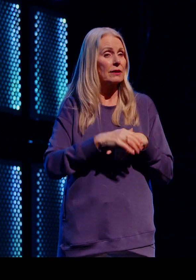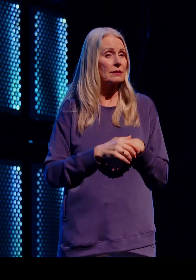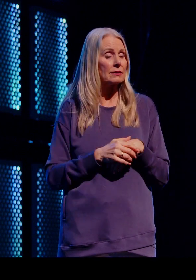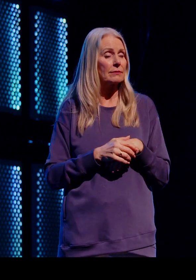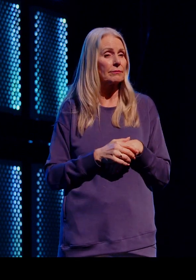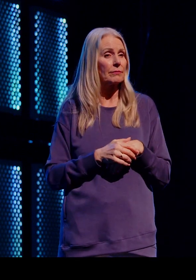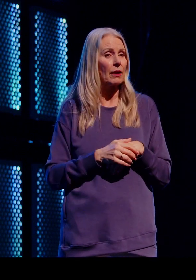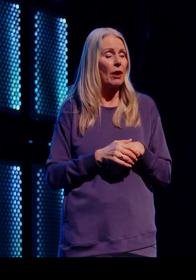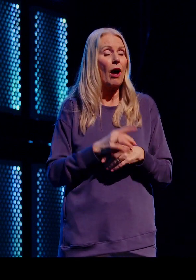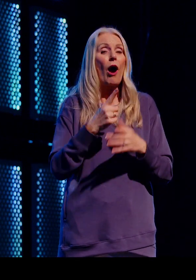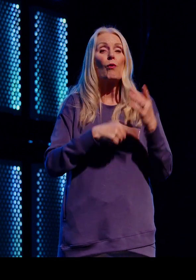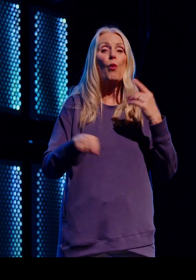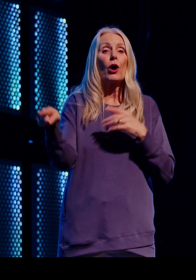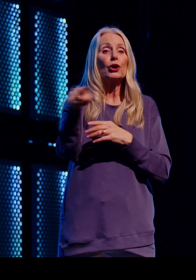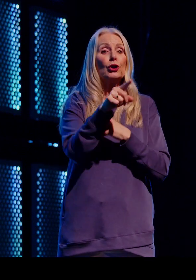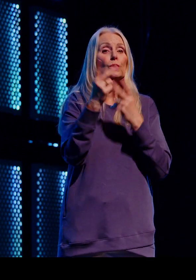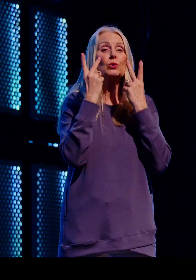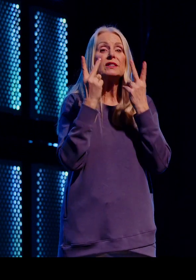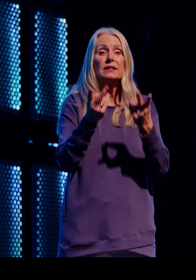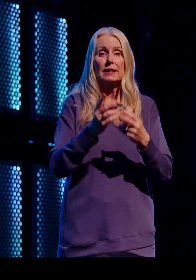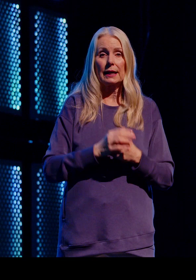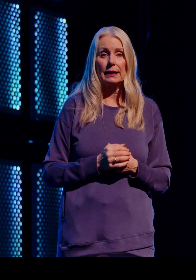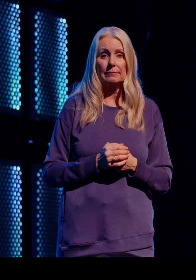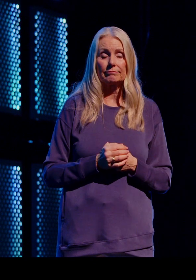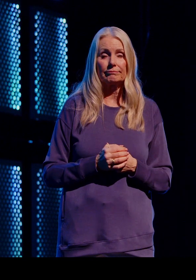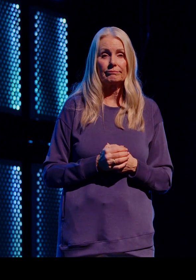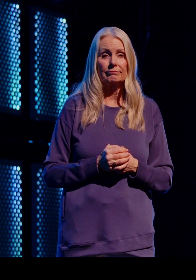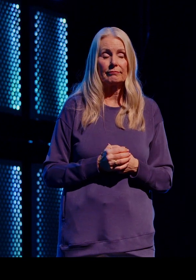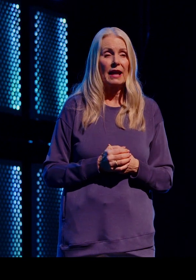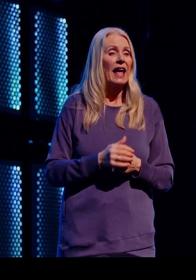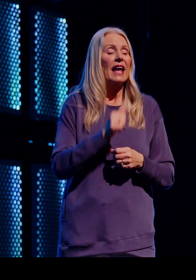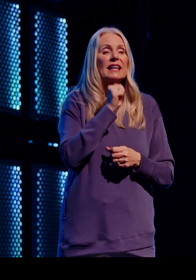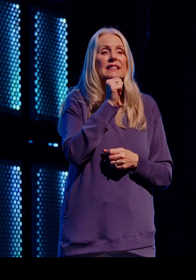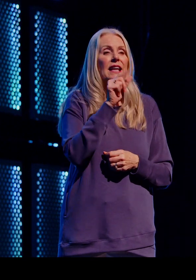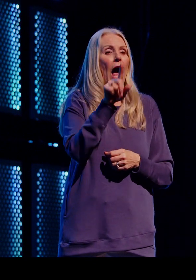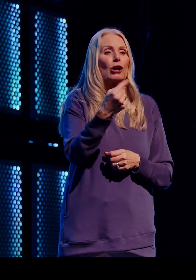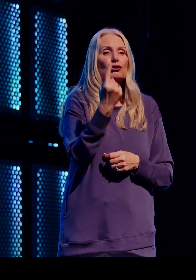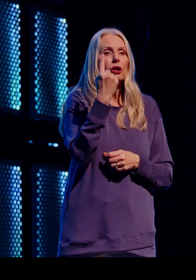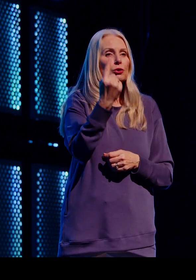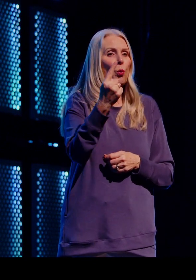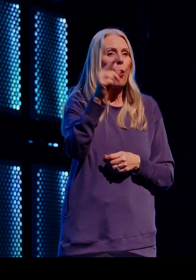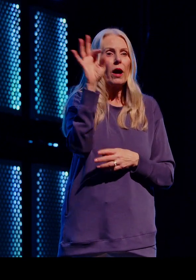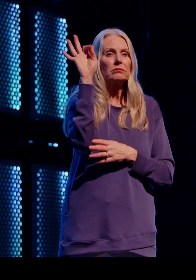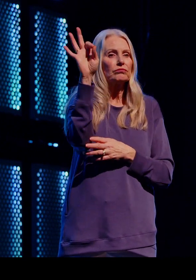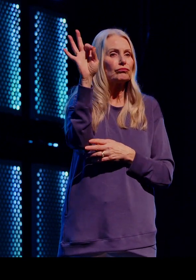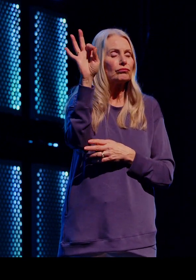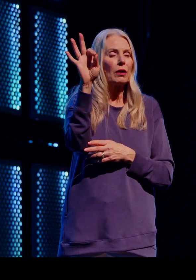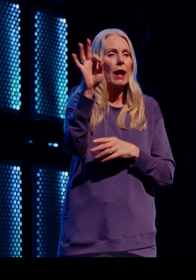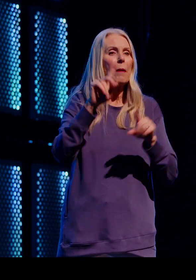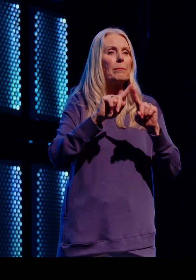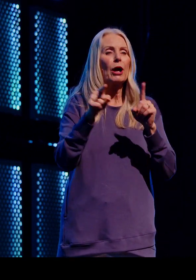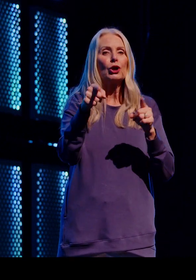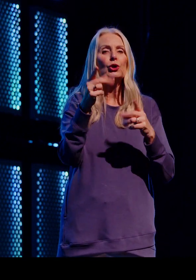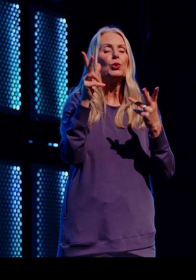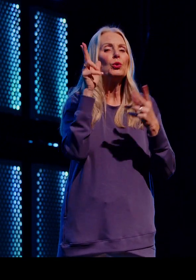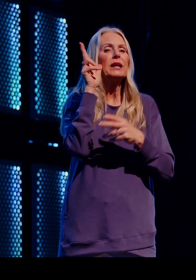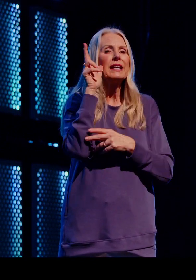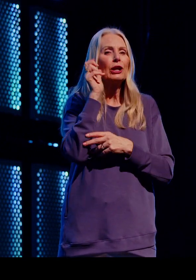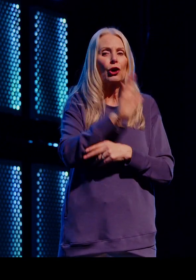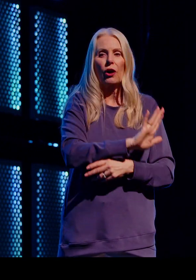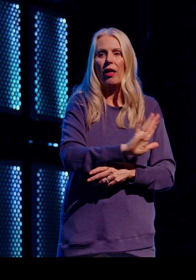Because of what you see. It's just not in one sermon, but what you're hearing is the lives of these men and what they